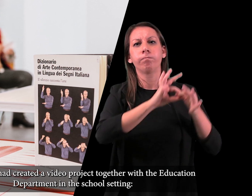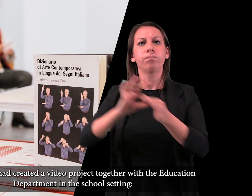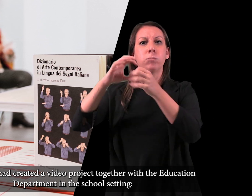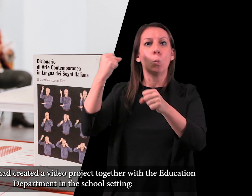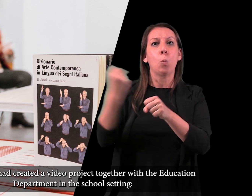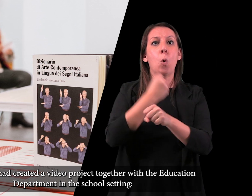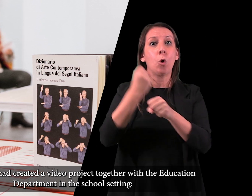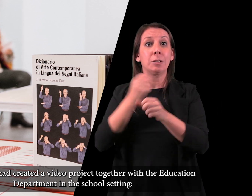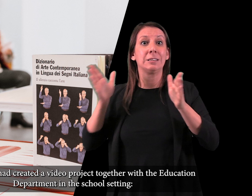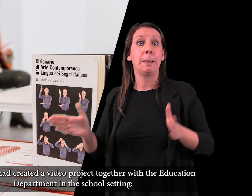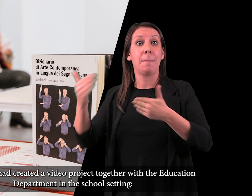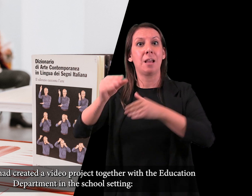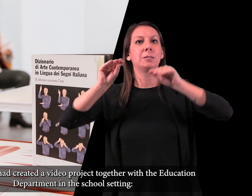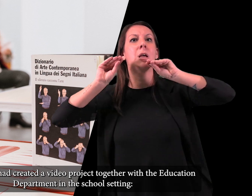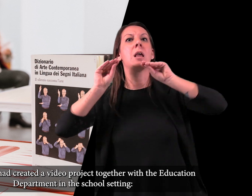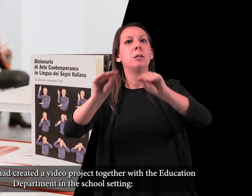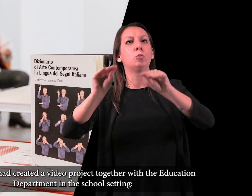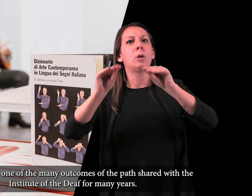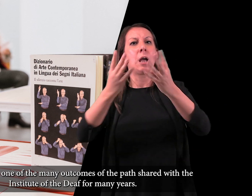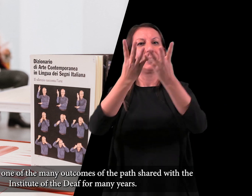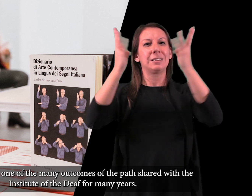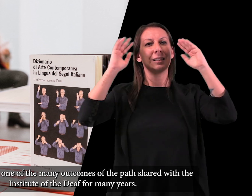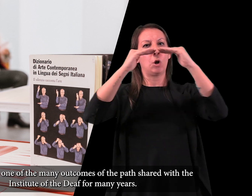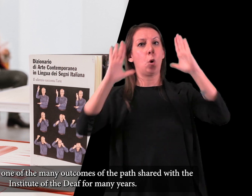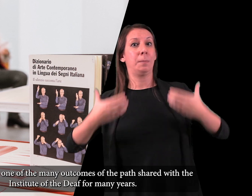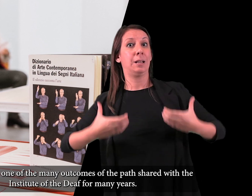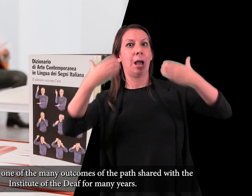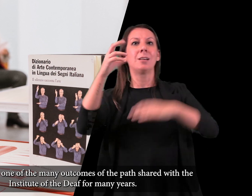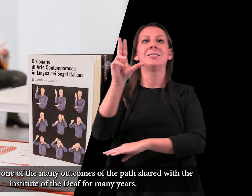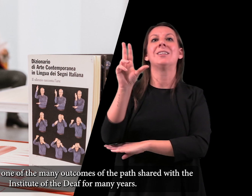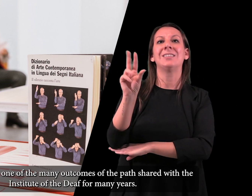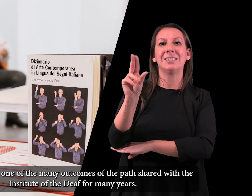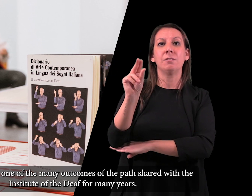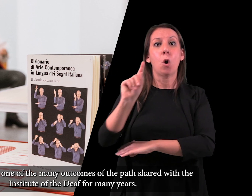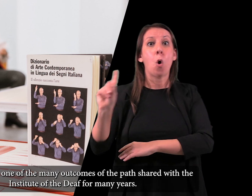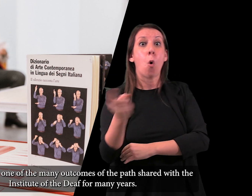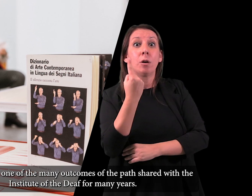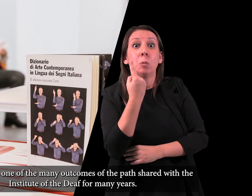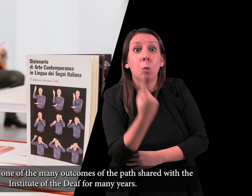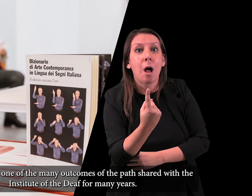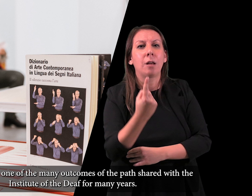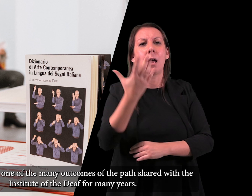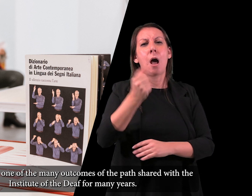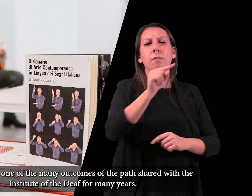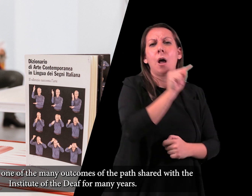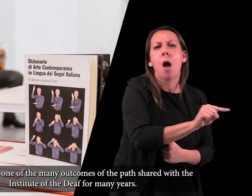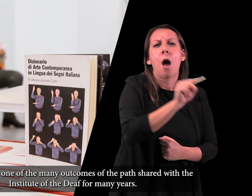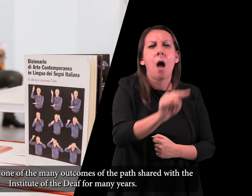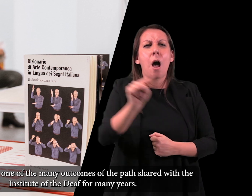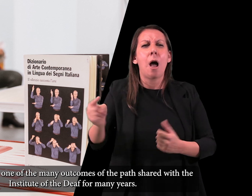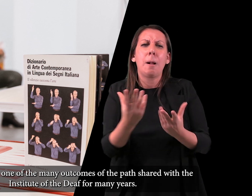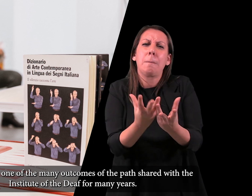This had been one of the many outcomes of the path shared with the Institute of the Deaf for many